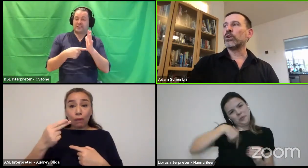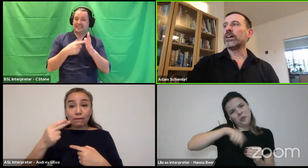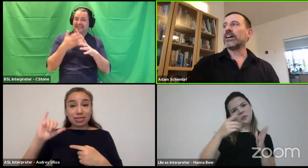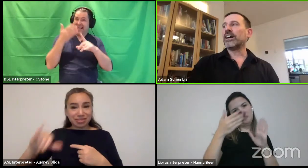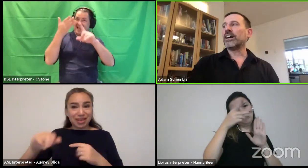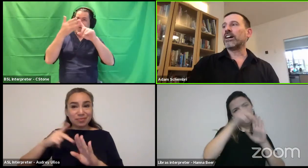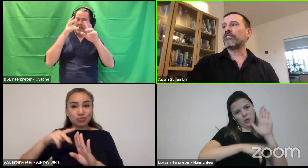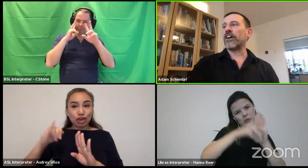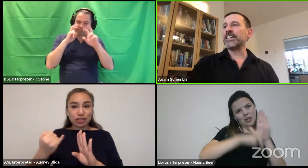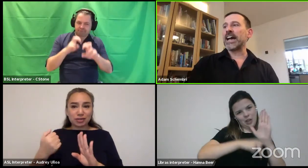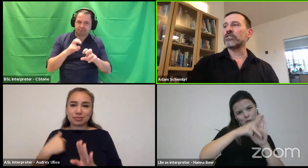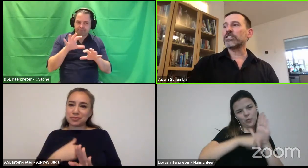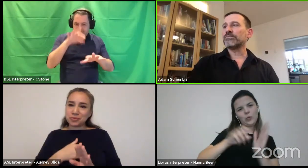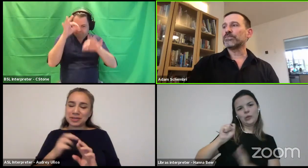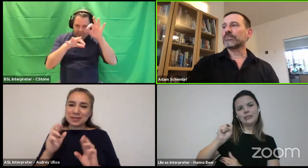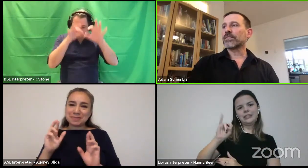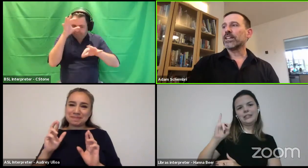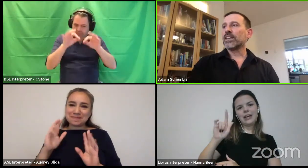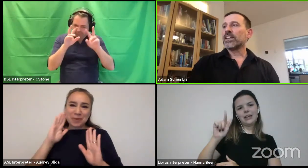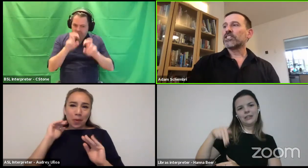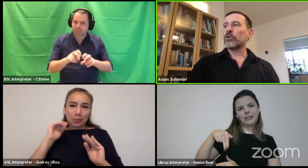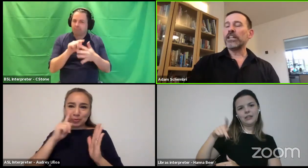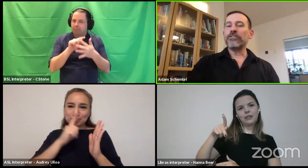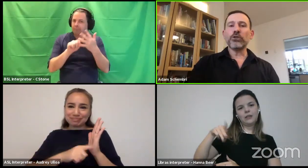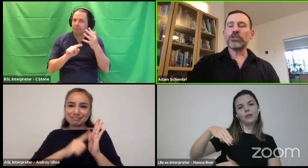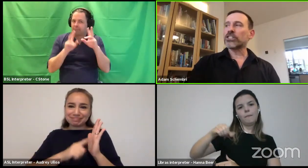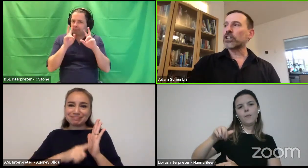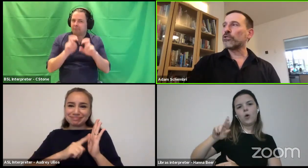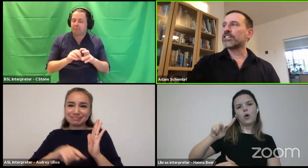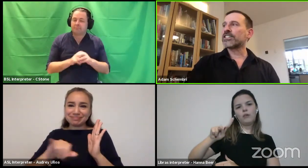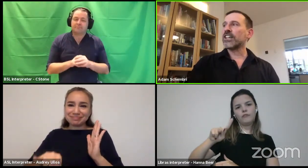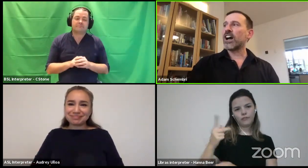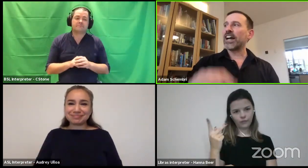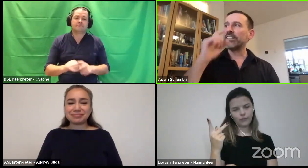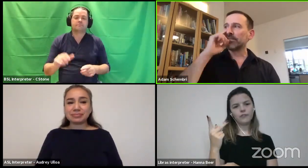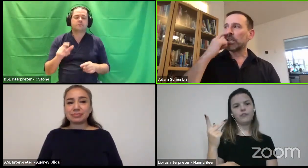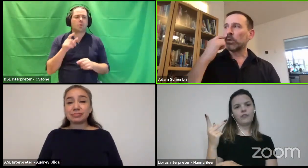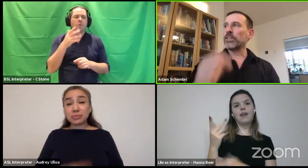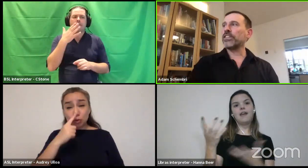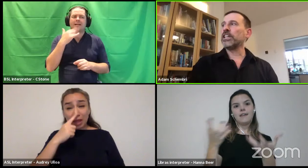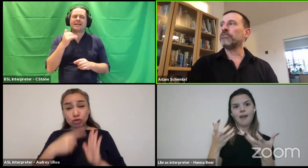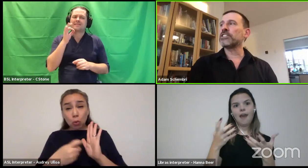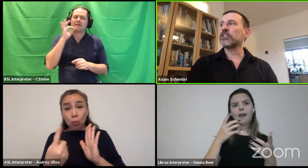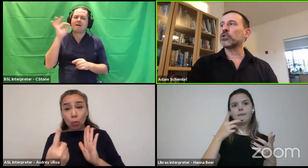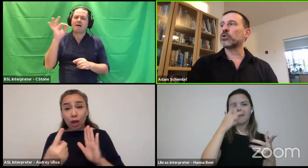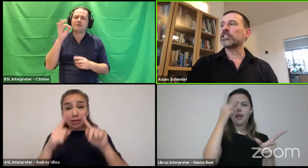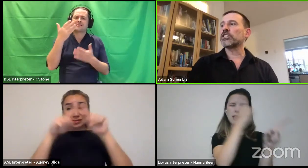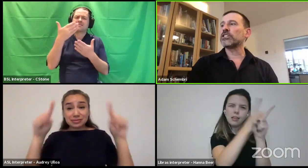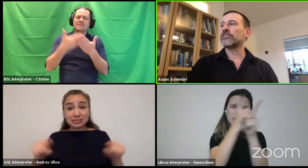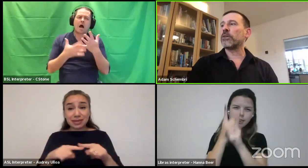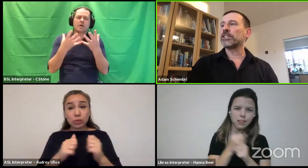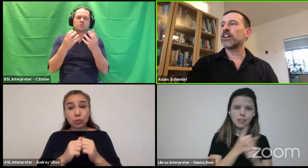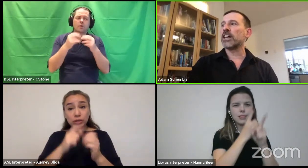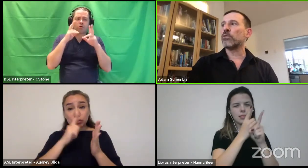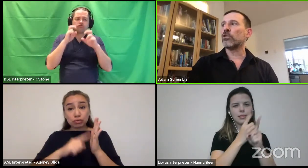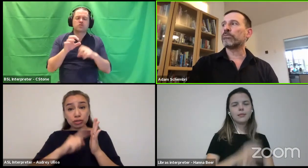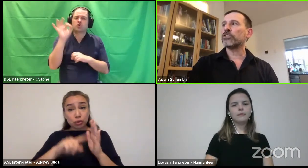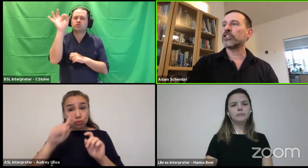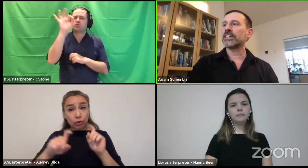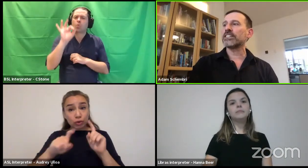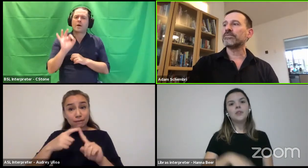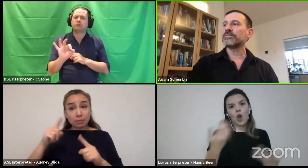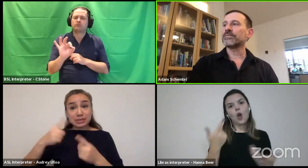to find out. So if you could show the slide with the research questions from the